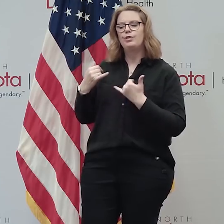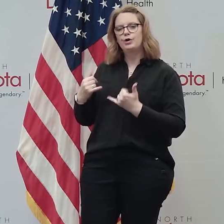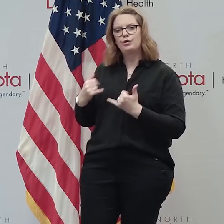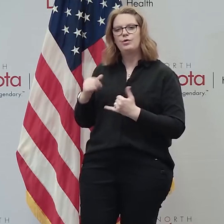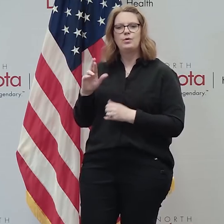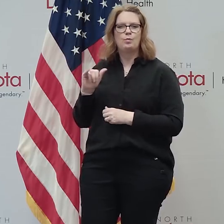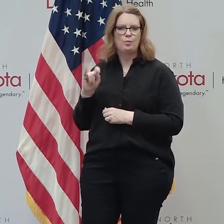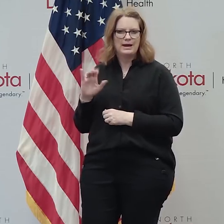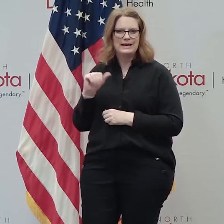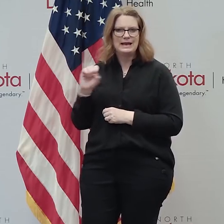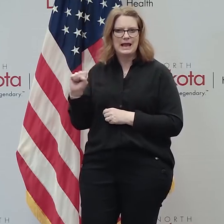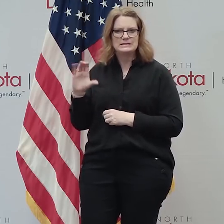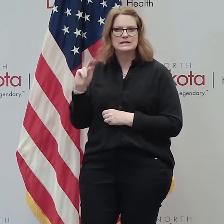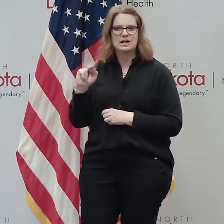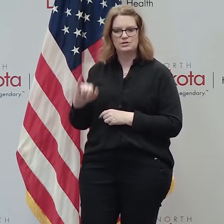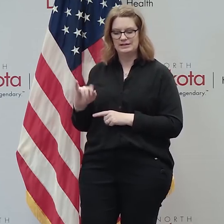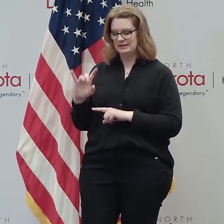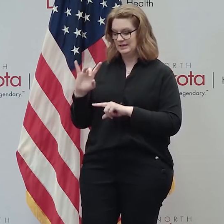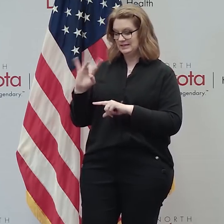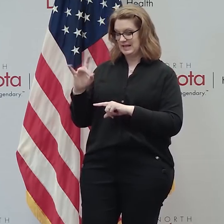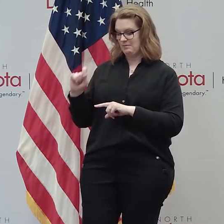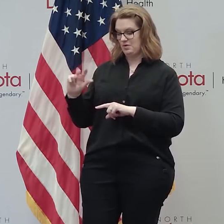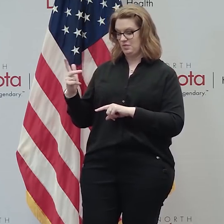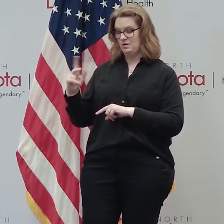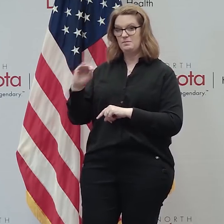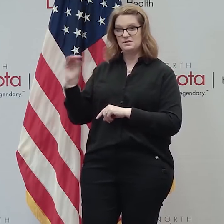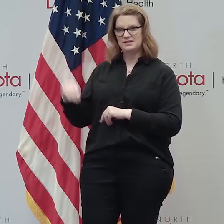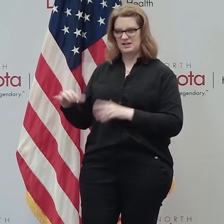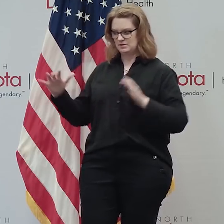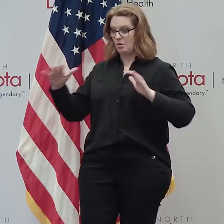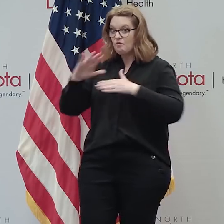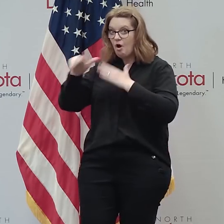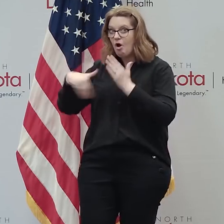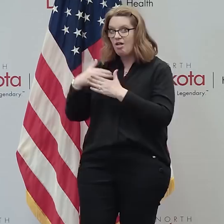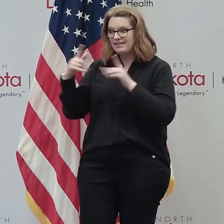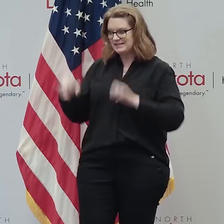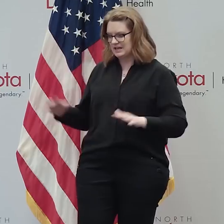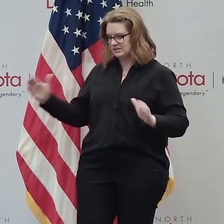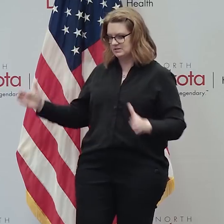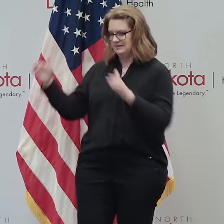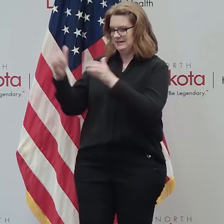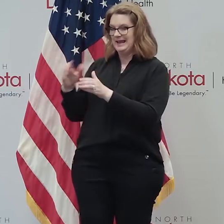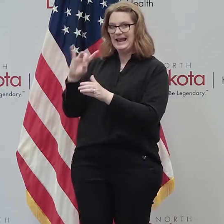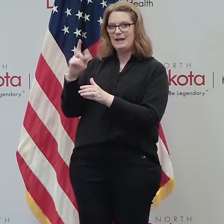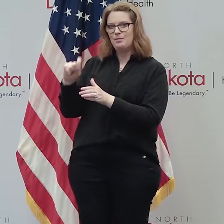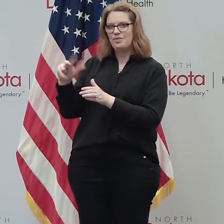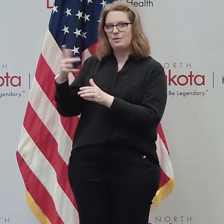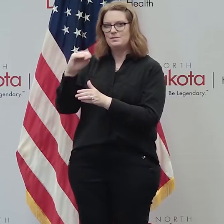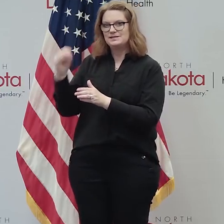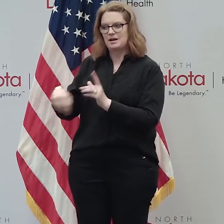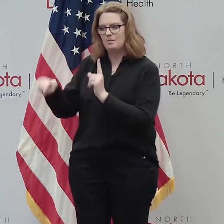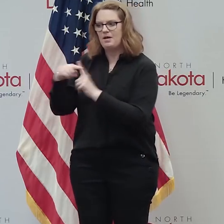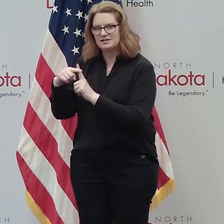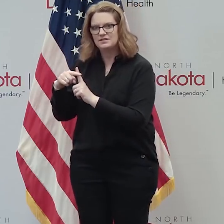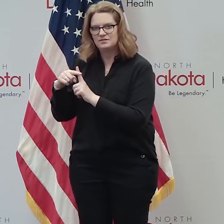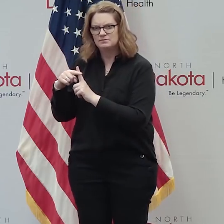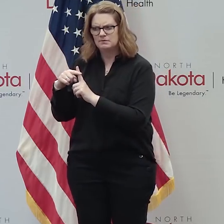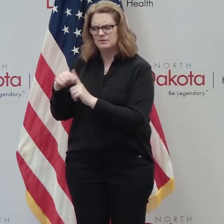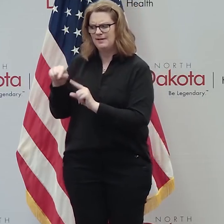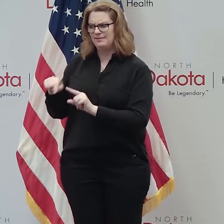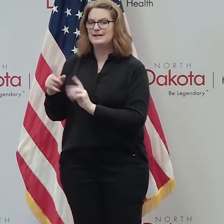in Cass County is 8.3%. That's more than double the 3.3% of today, or the number,